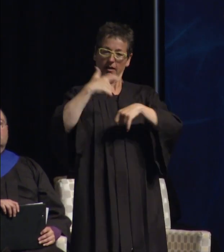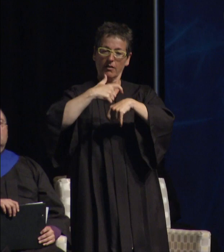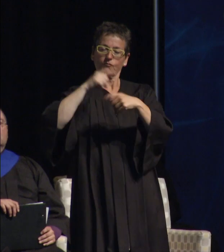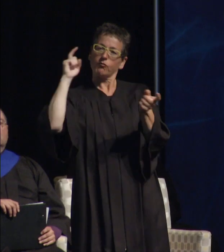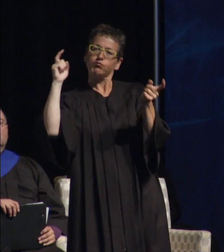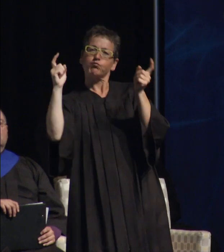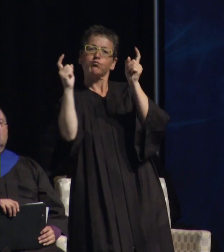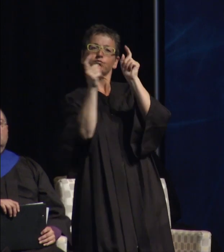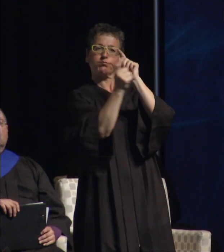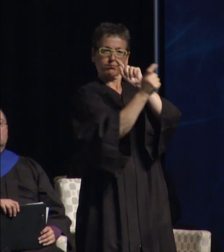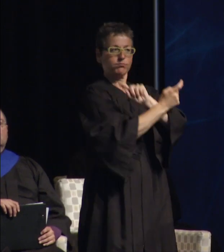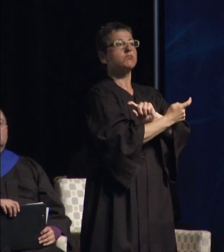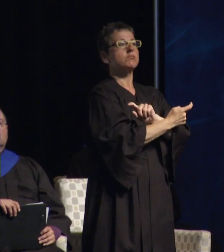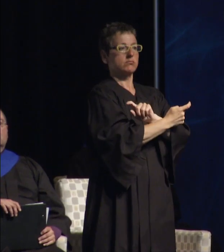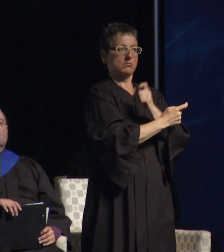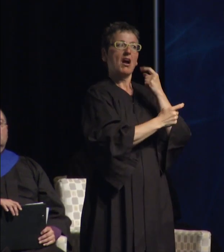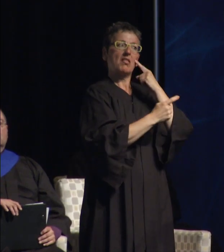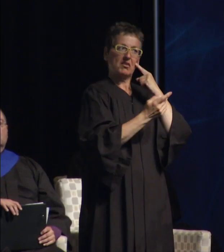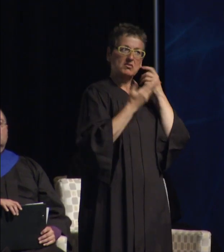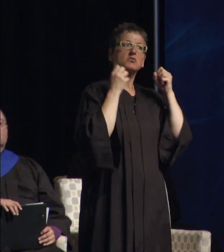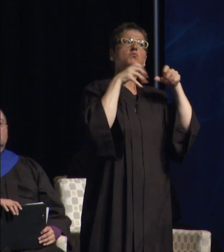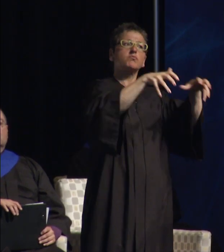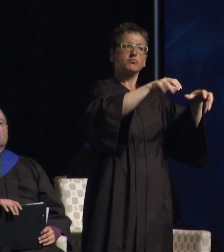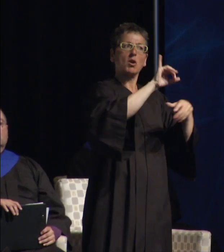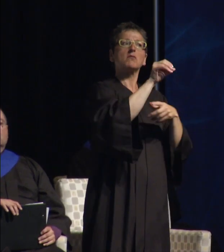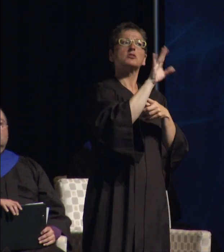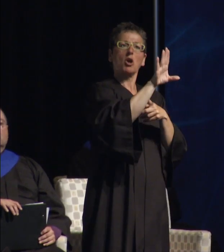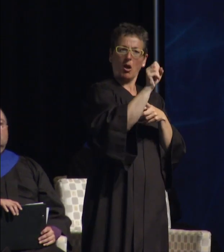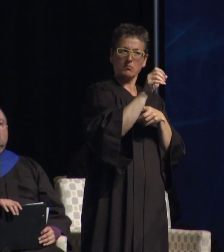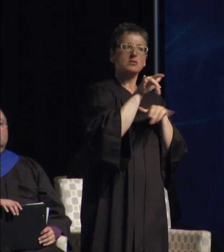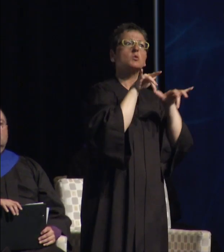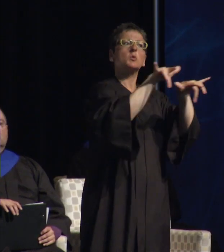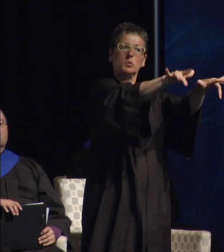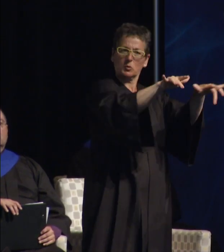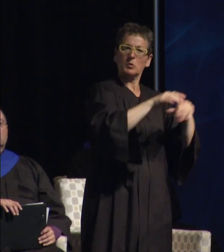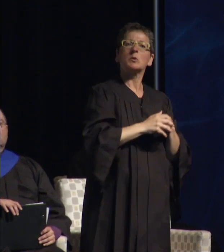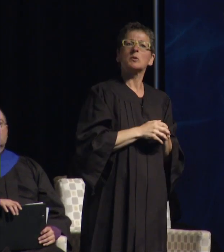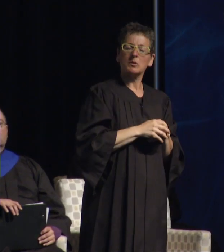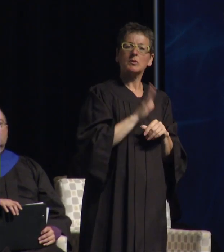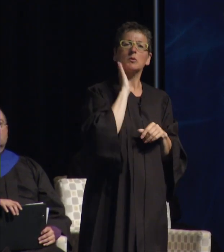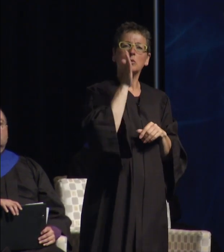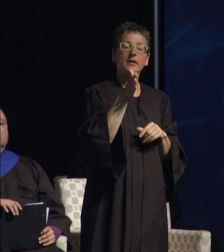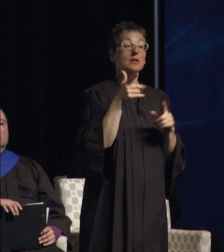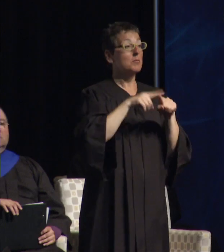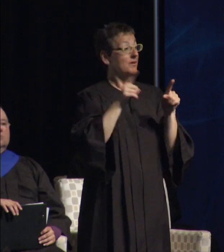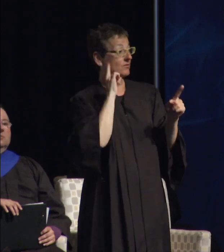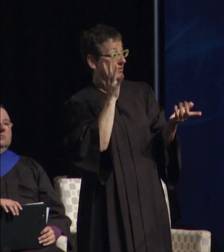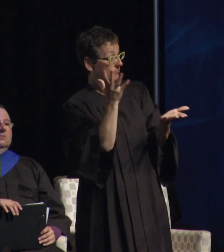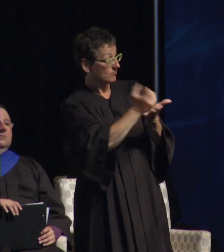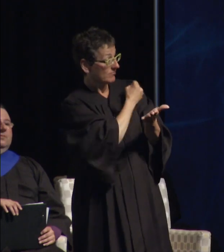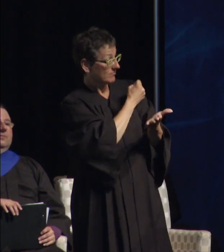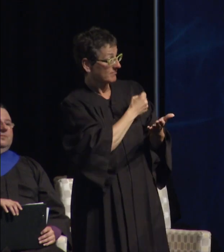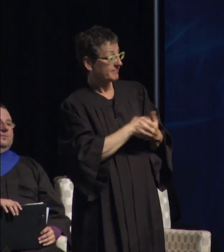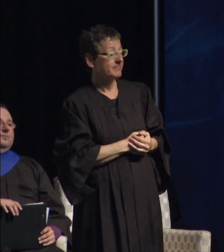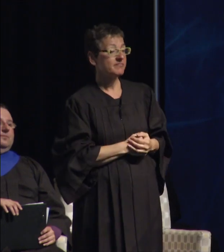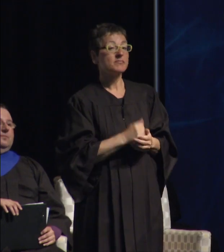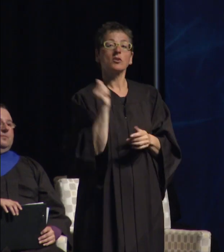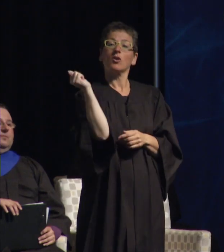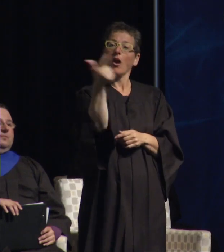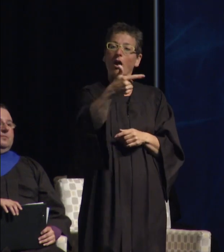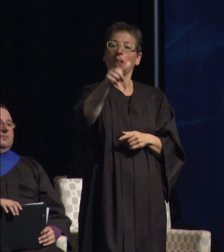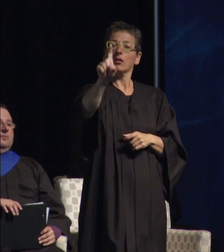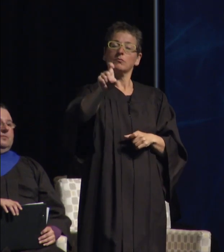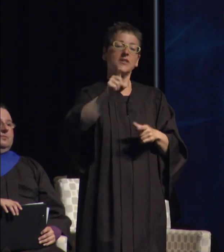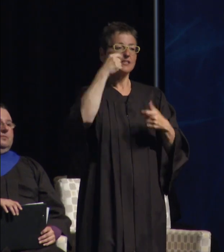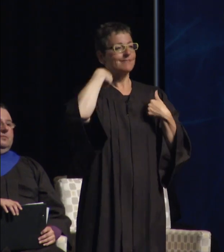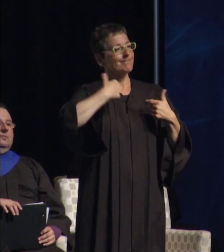great prosperity before us. But in order to take care of this, in order to take advantage of this prosperity, we need to all live a life